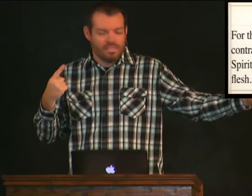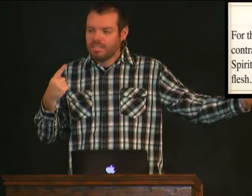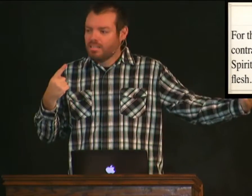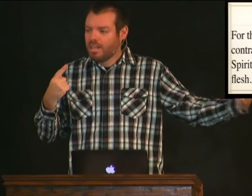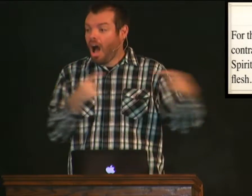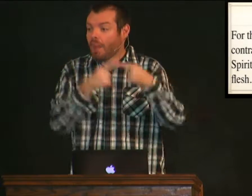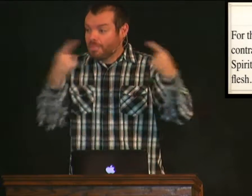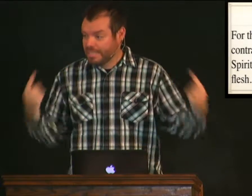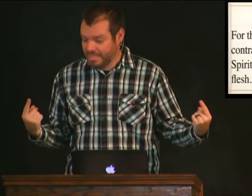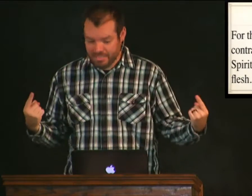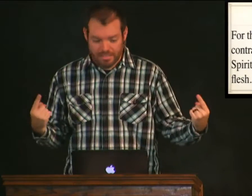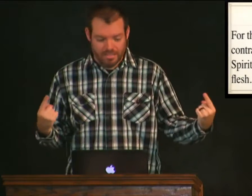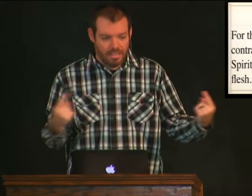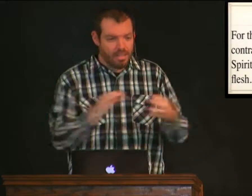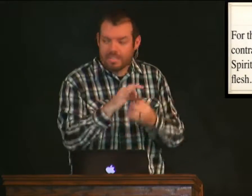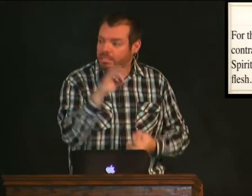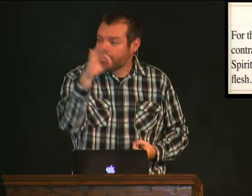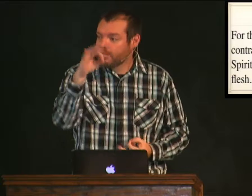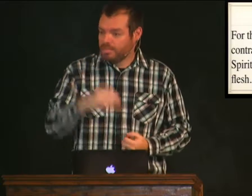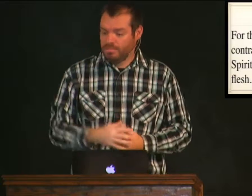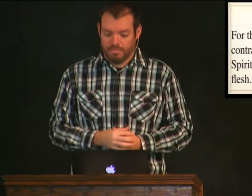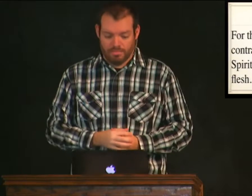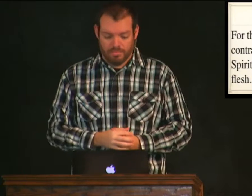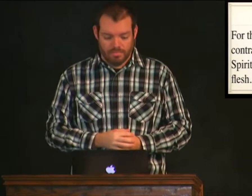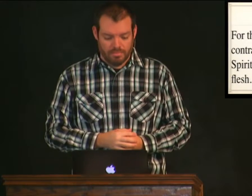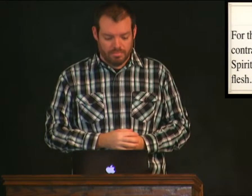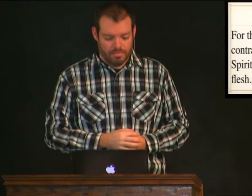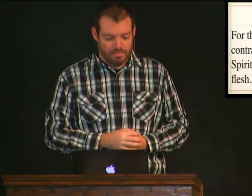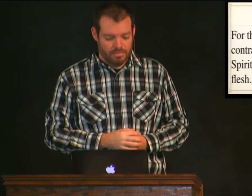contrary, opposite of the Spirit.